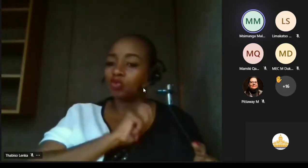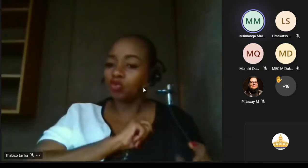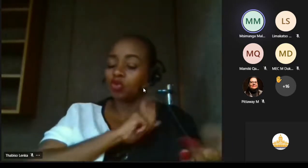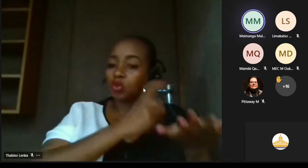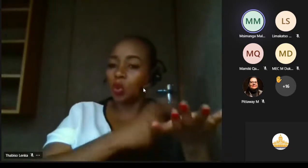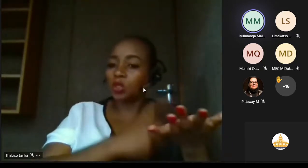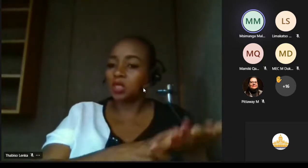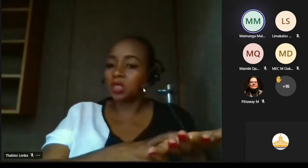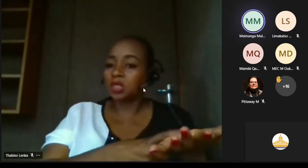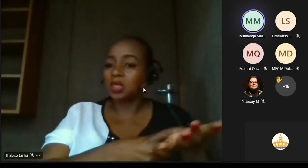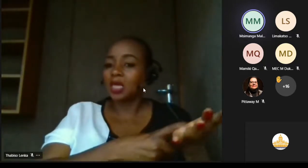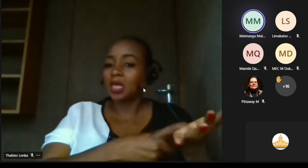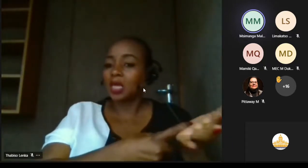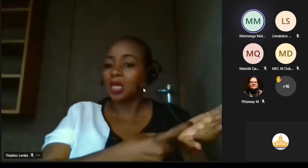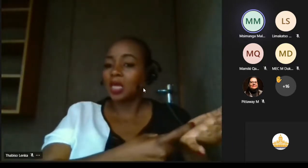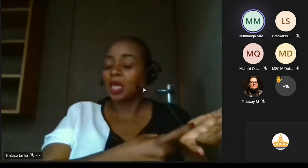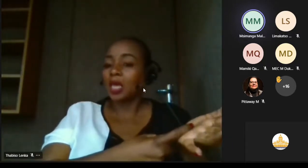se nkwe jwalo ka